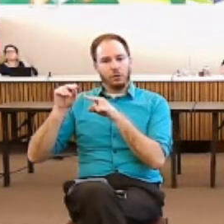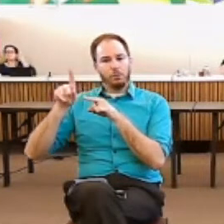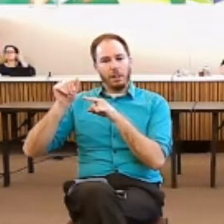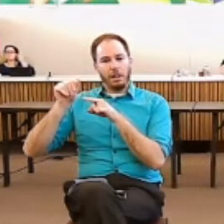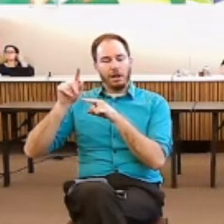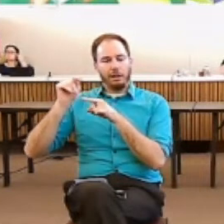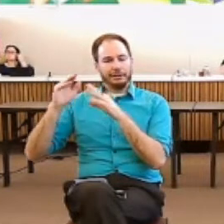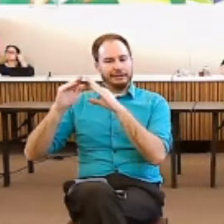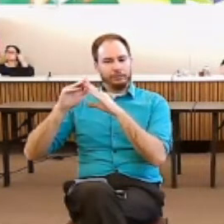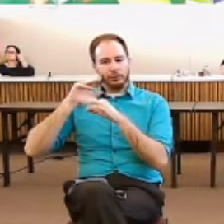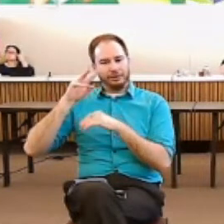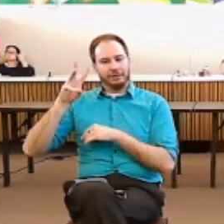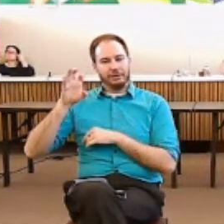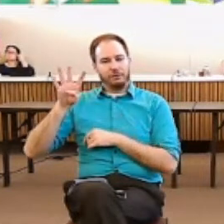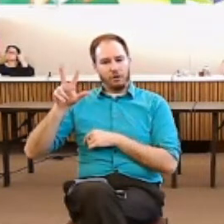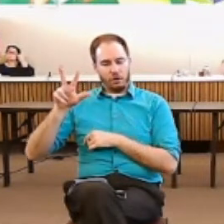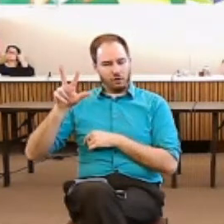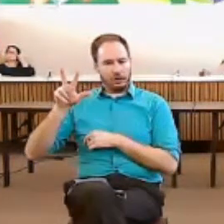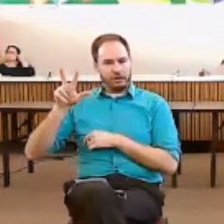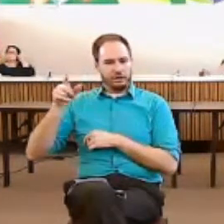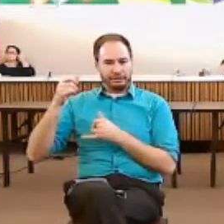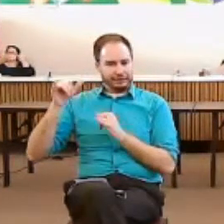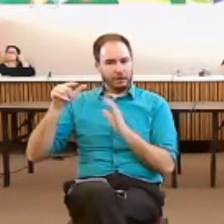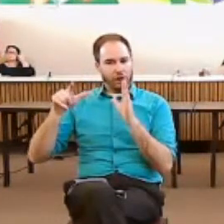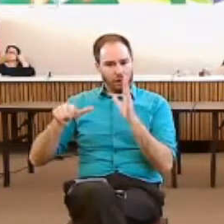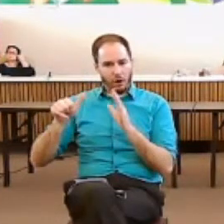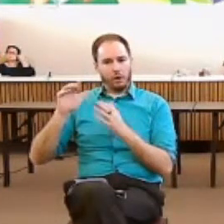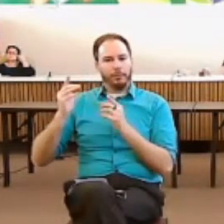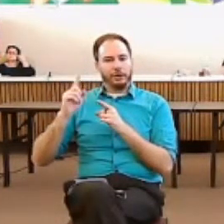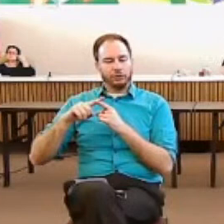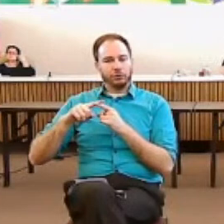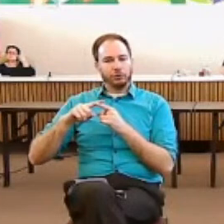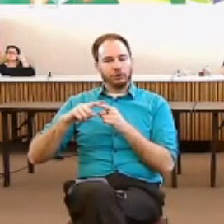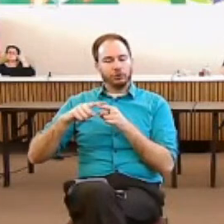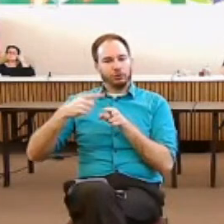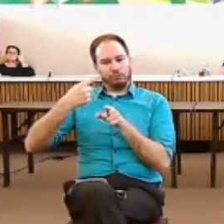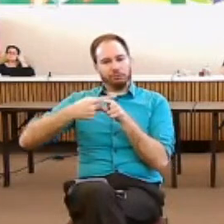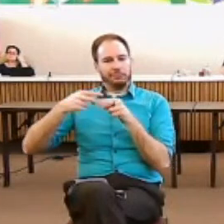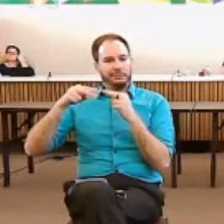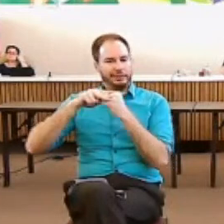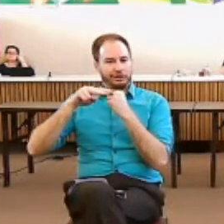be at 643 feet, which is again, still lower than the elevation of the intersection.